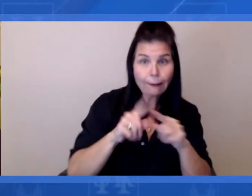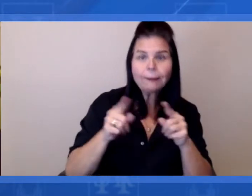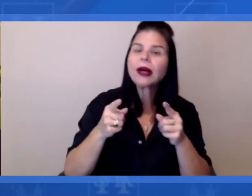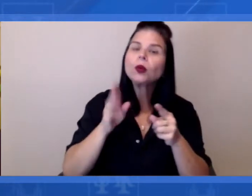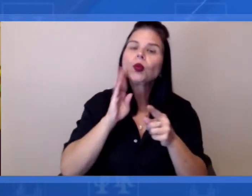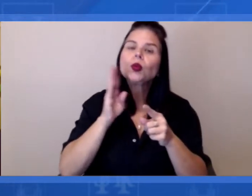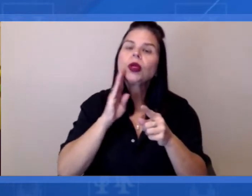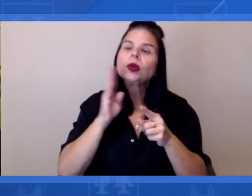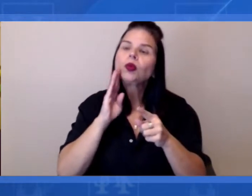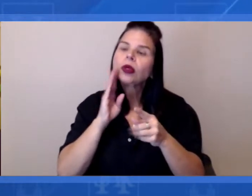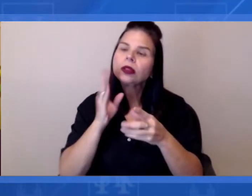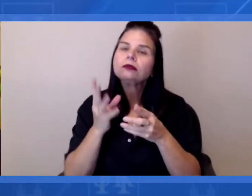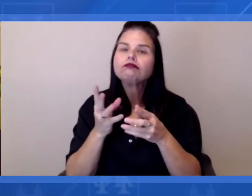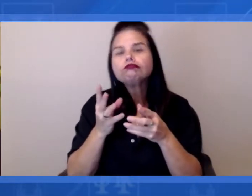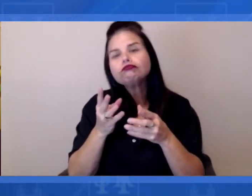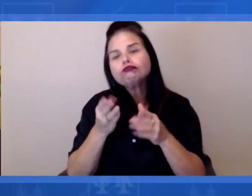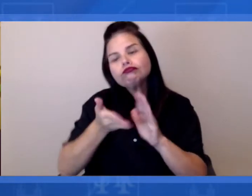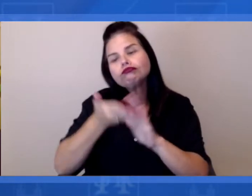our scope.